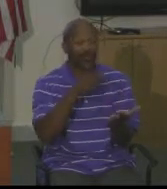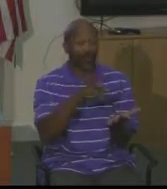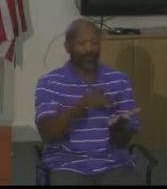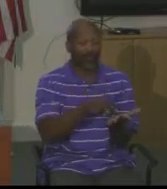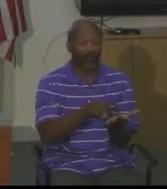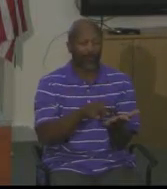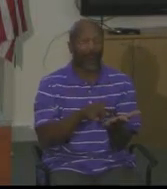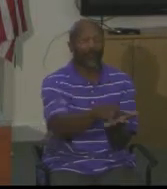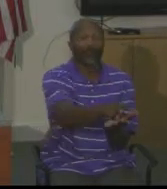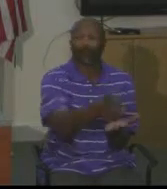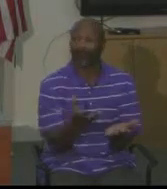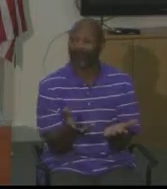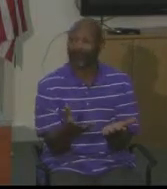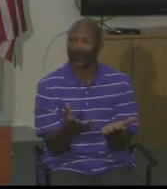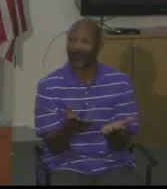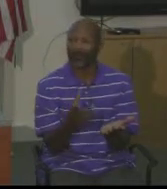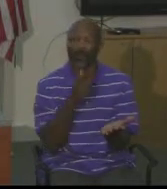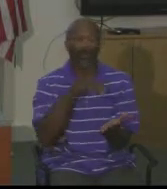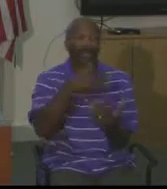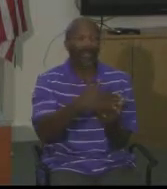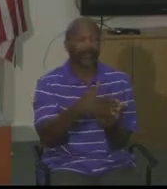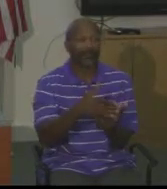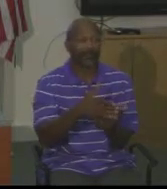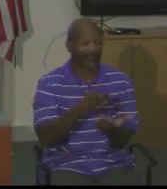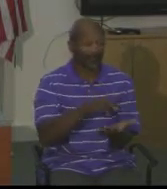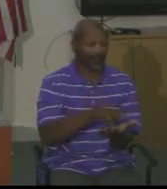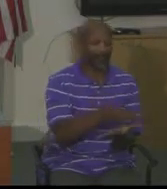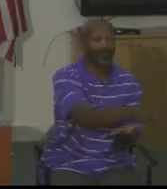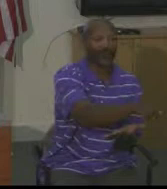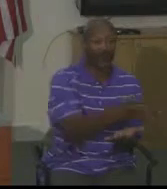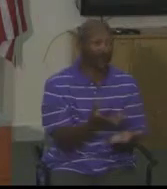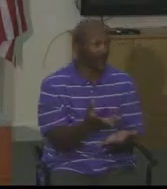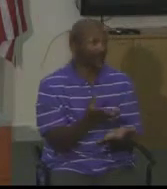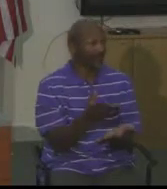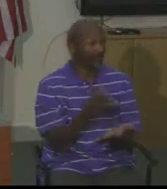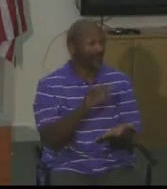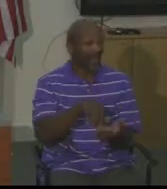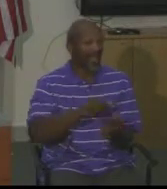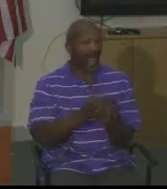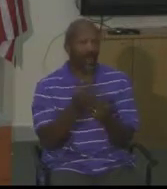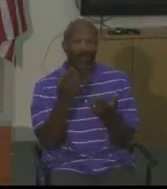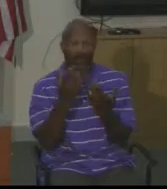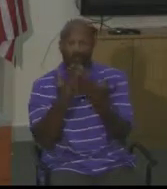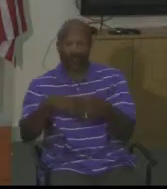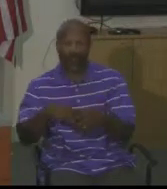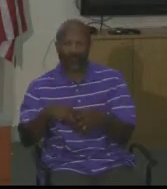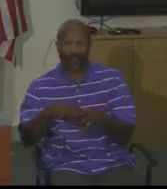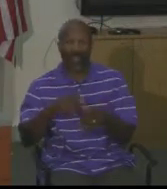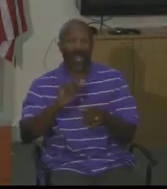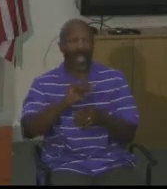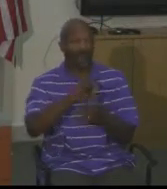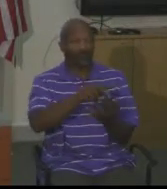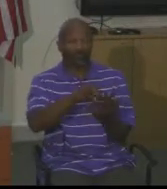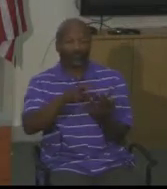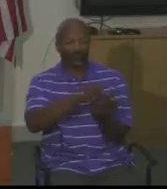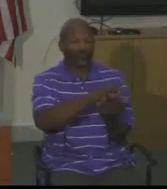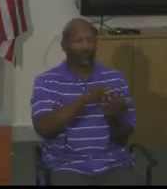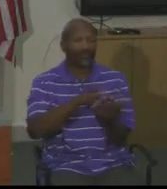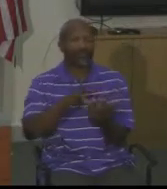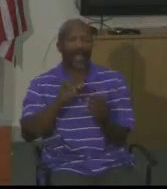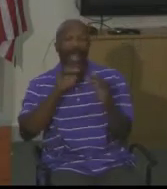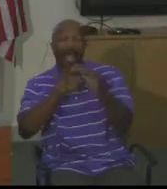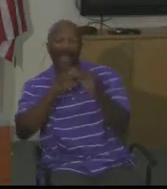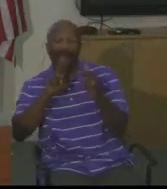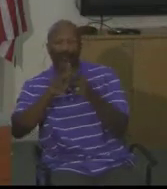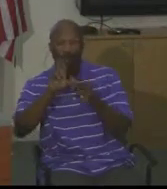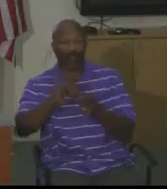There will be some future cases, again we're going to go into details, there'll be in some cases where multiple accesses to the bus can